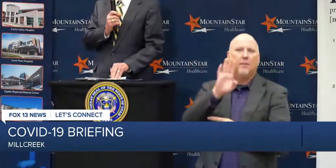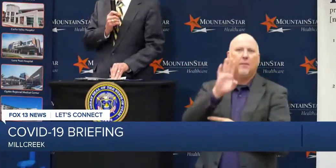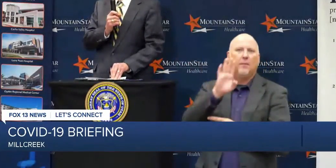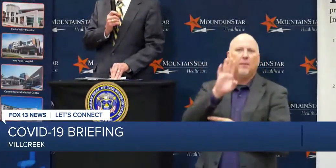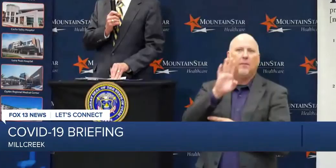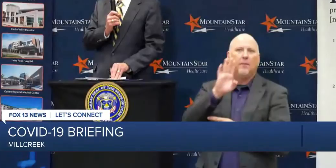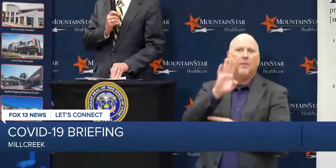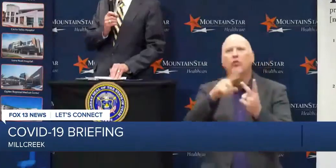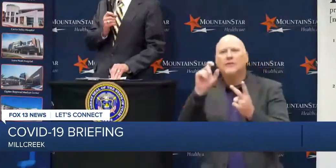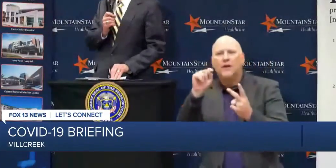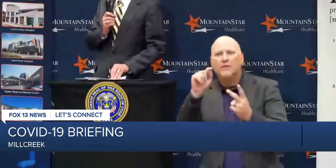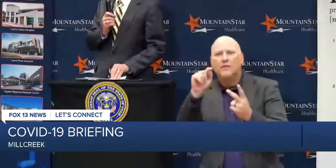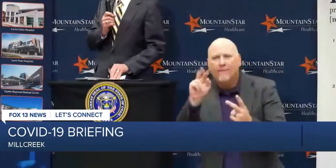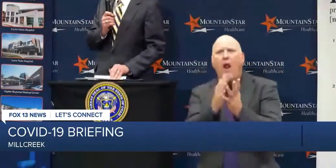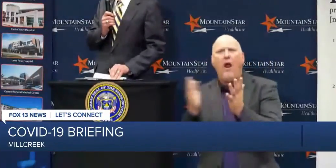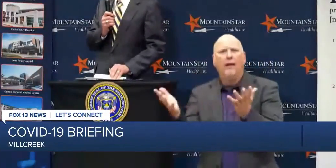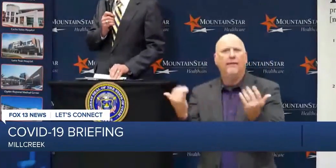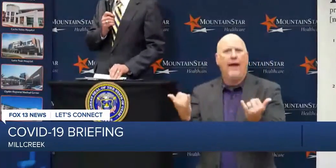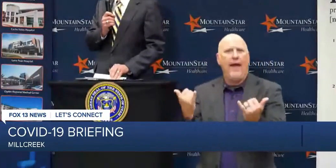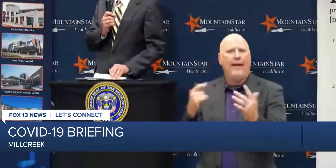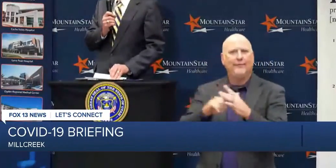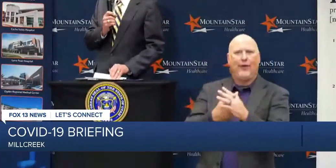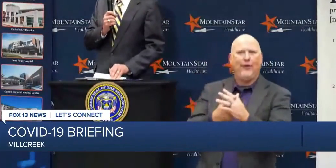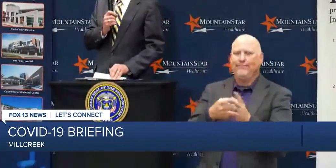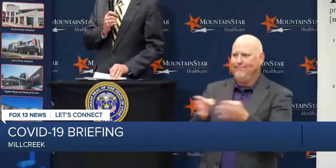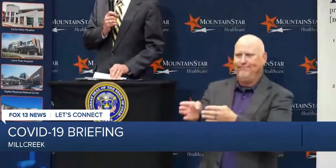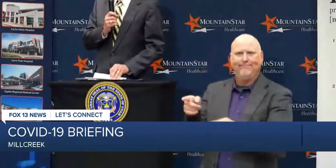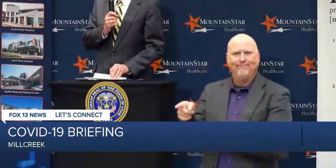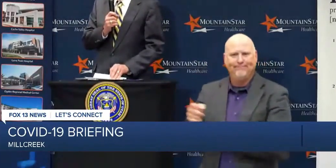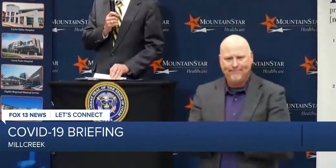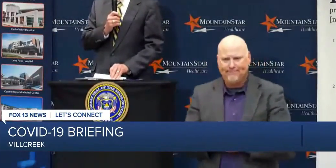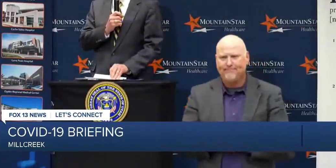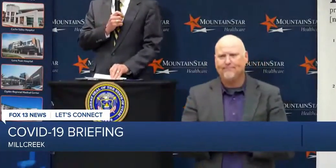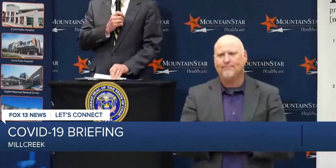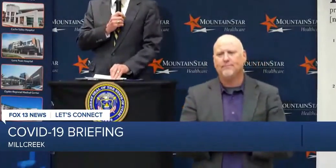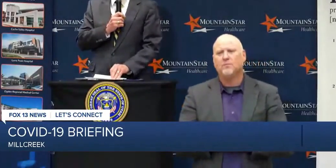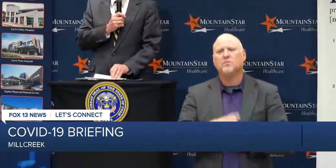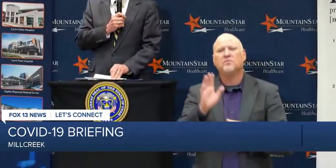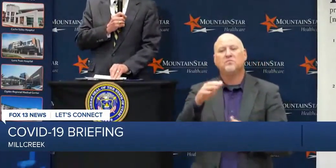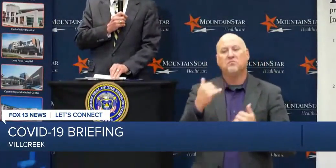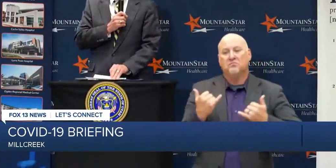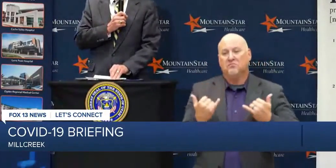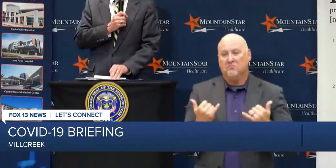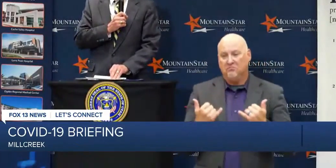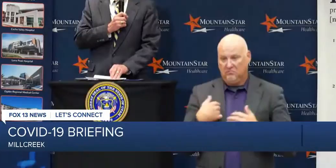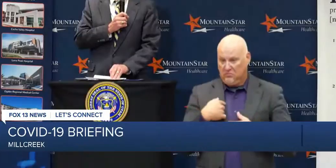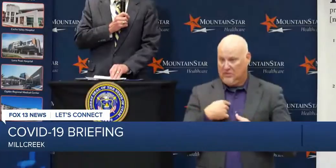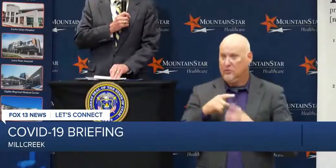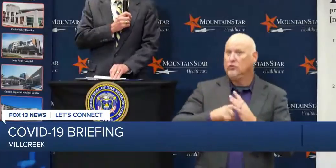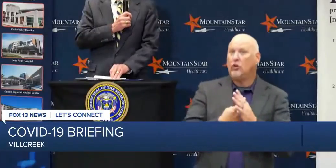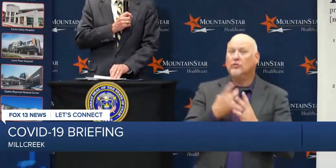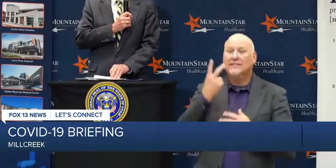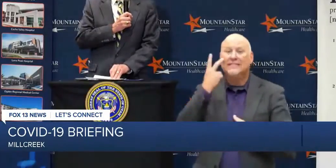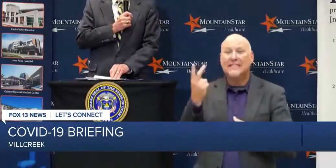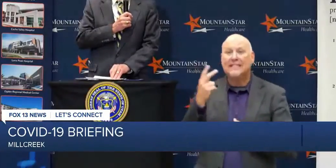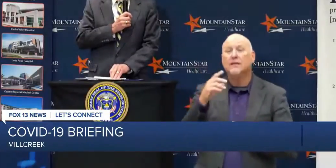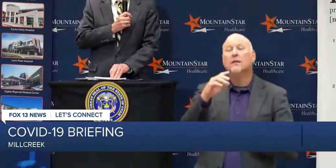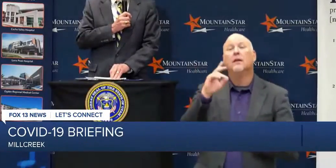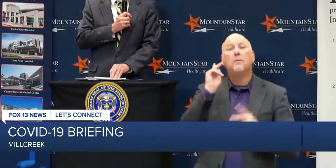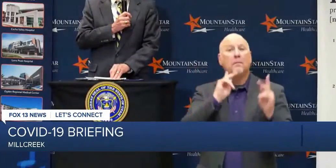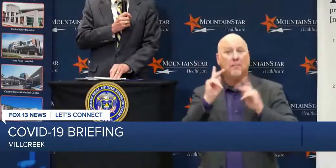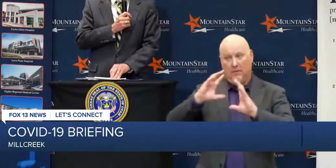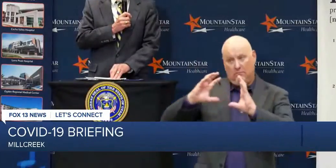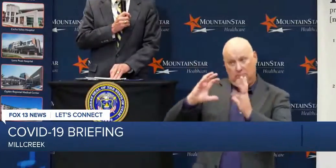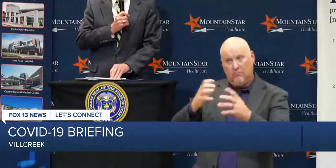and otherwise vulnerable have been vaccinated. Thus, the reach of the disease for those folks will be